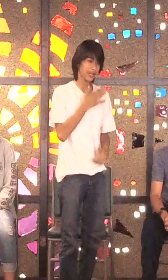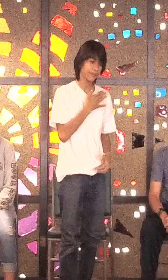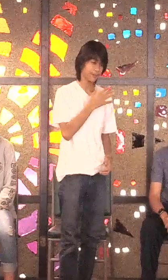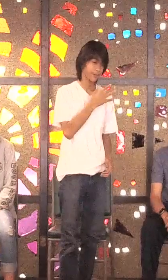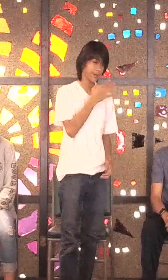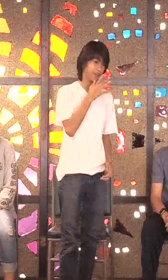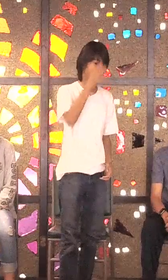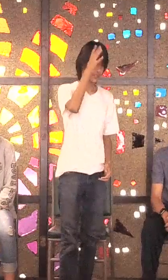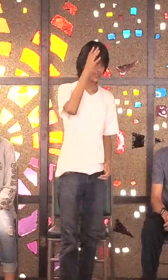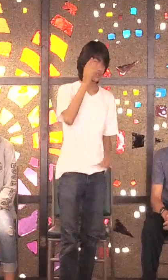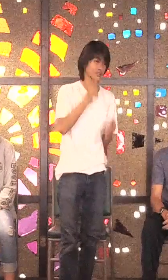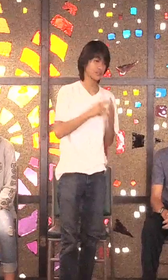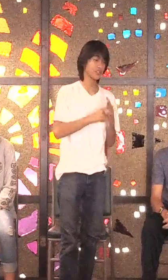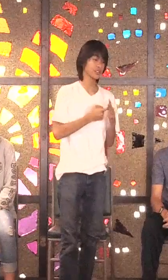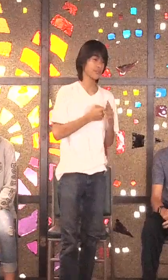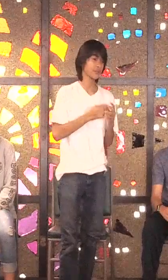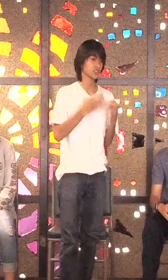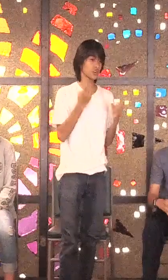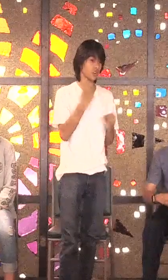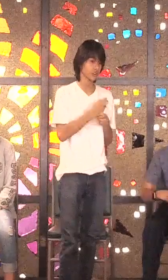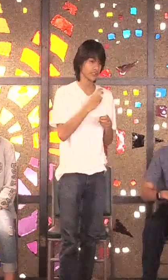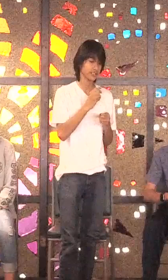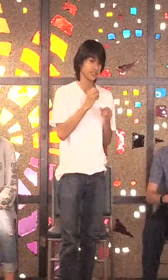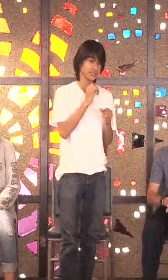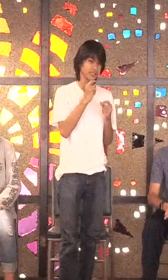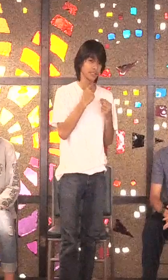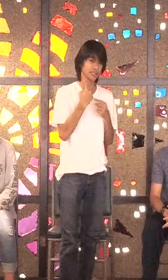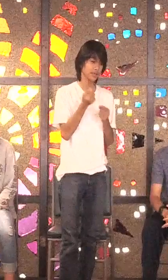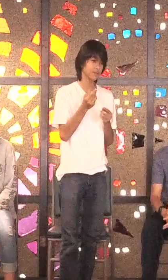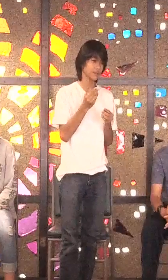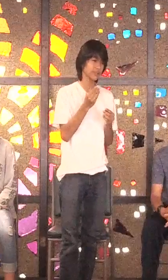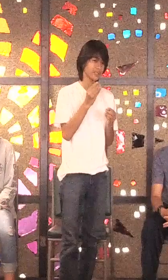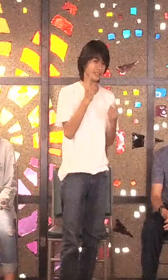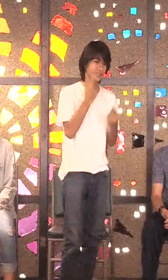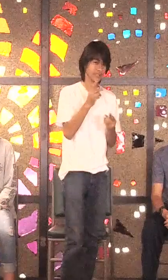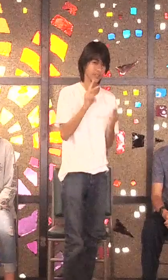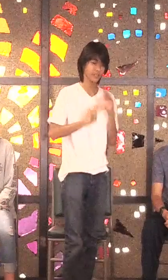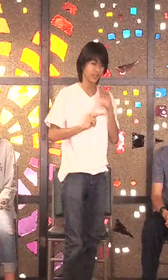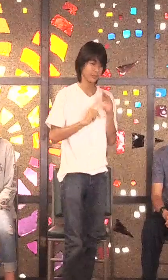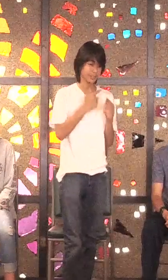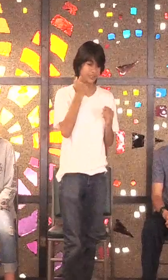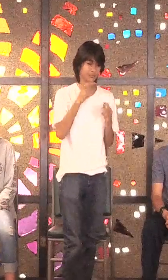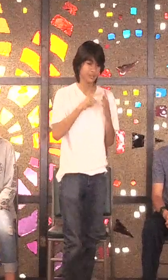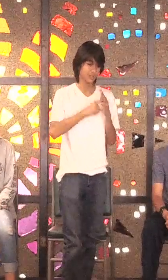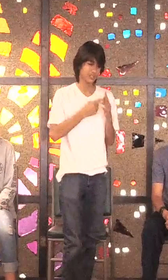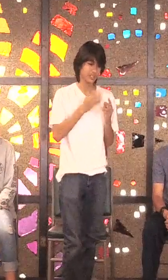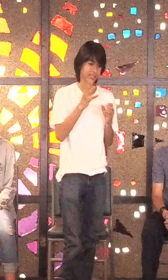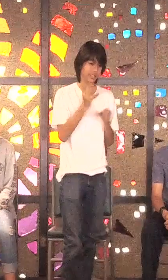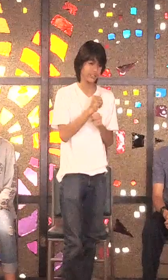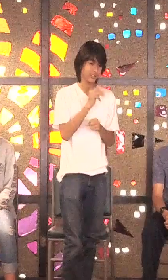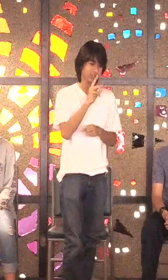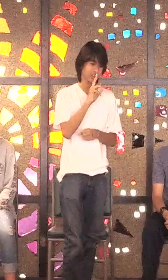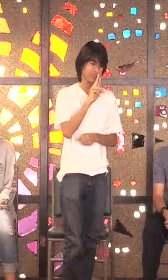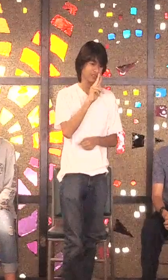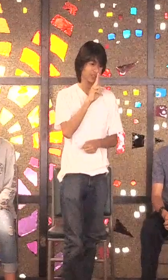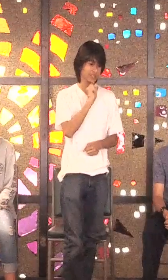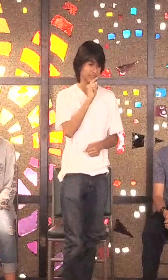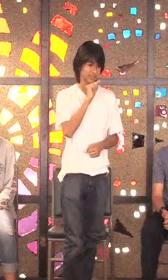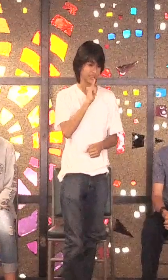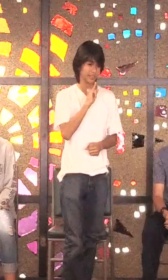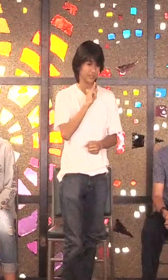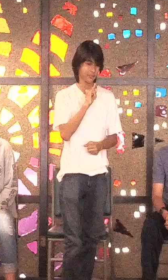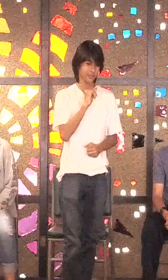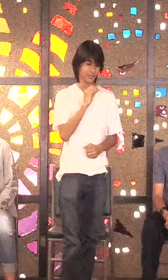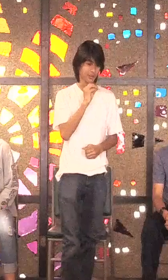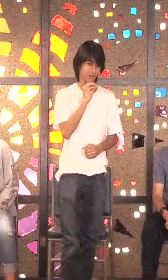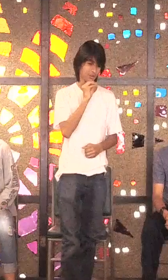communicating with my parents is starting to get much harder since kindergarten because I'm starting to get rusty.